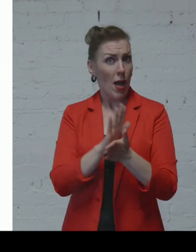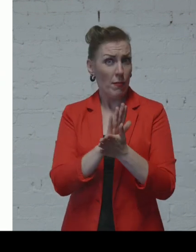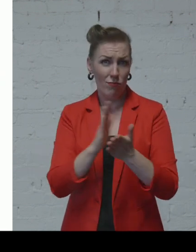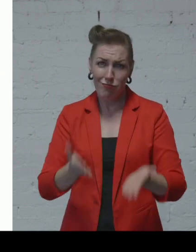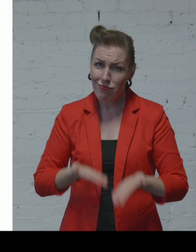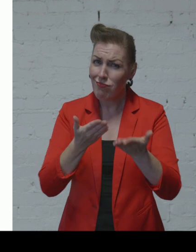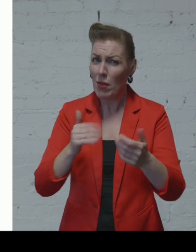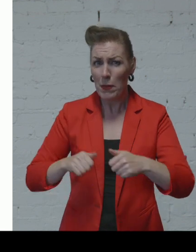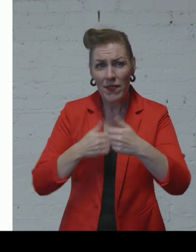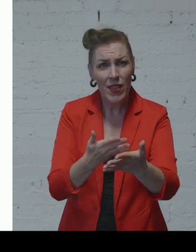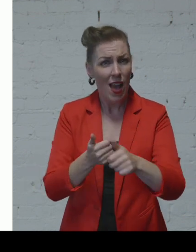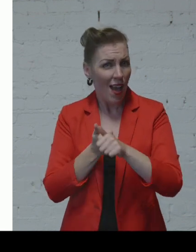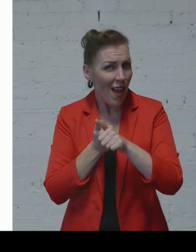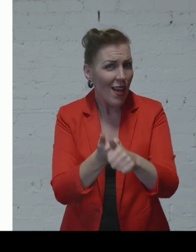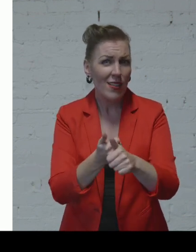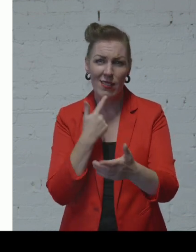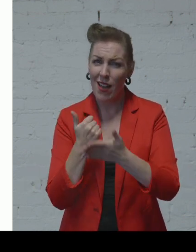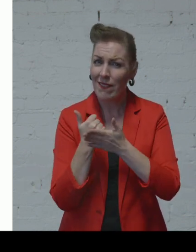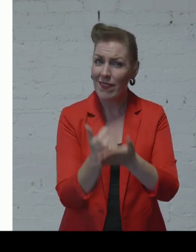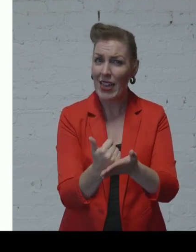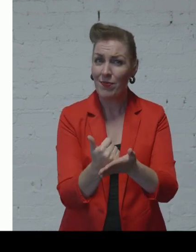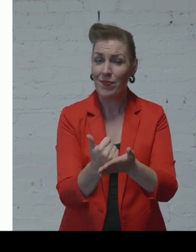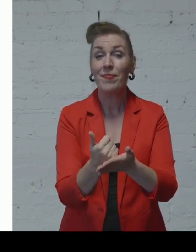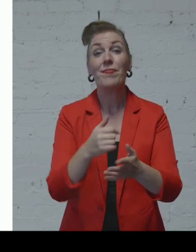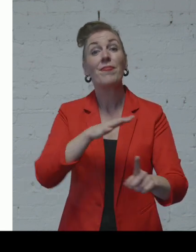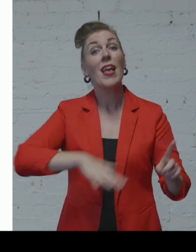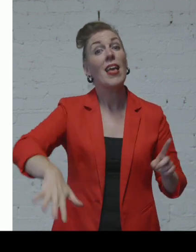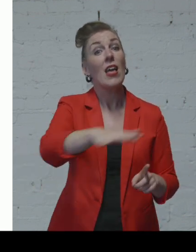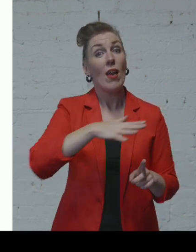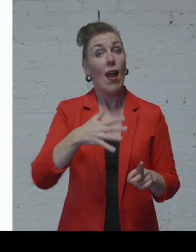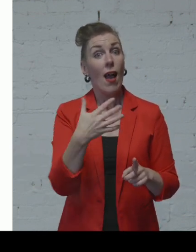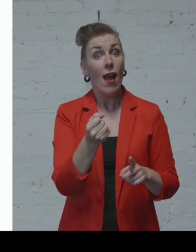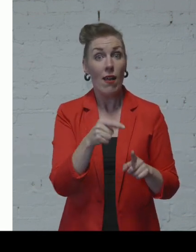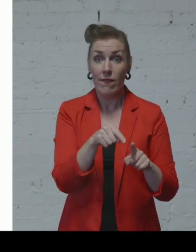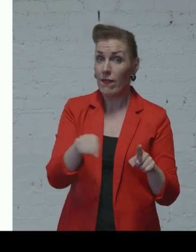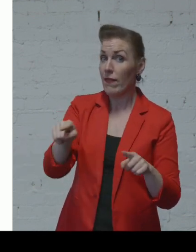Museum staff are happy to help and provide you with assistance and advice.